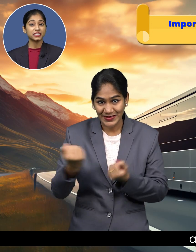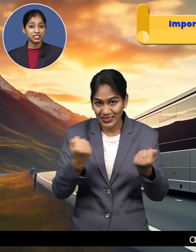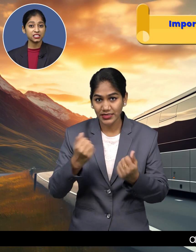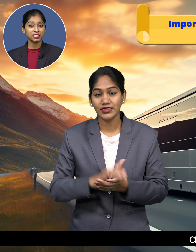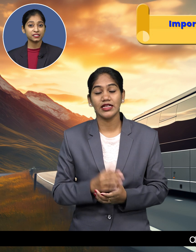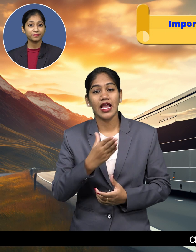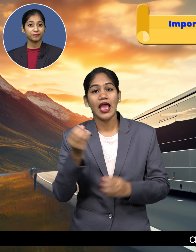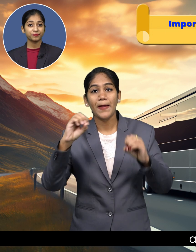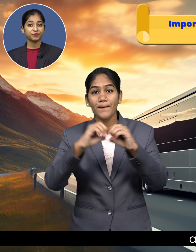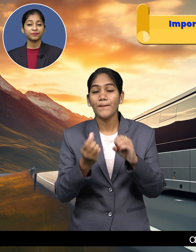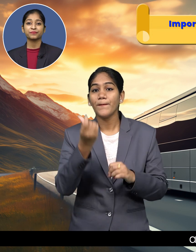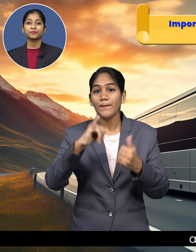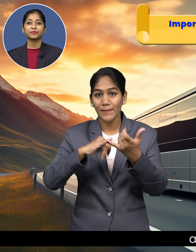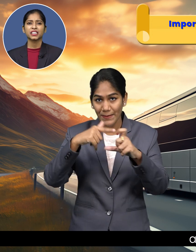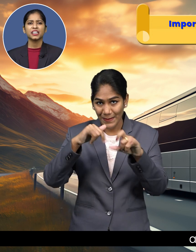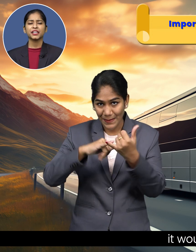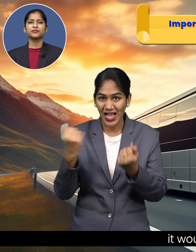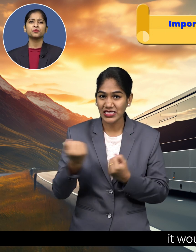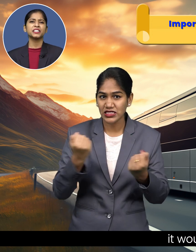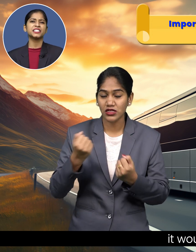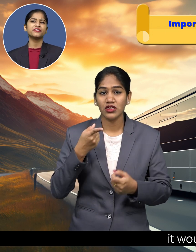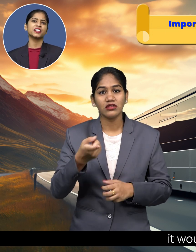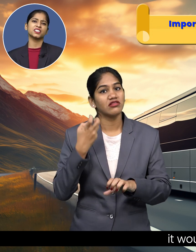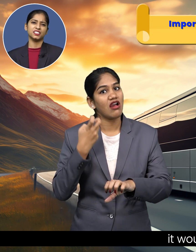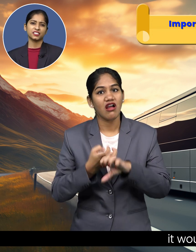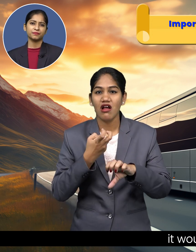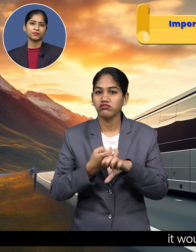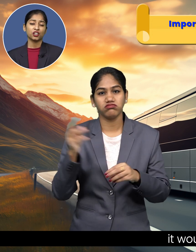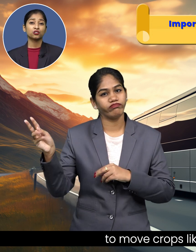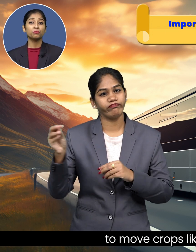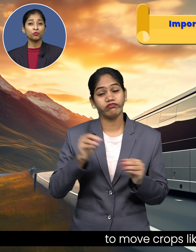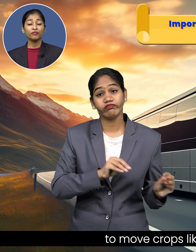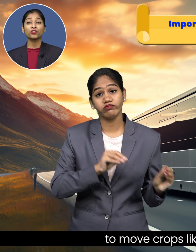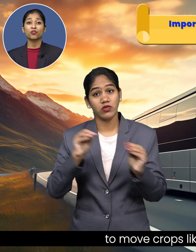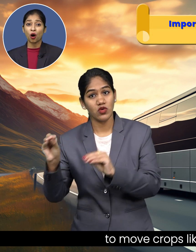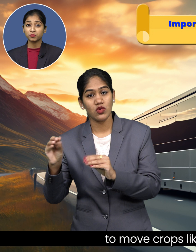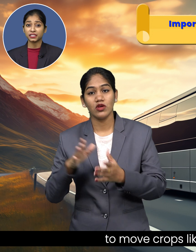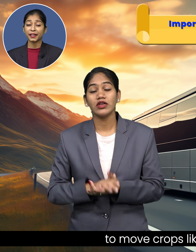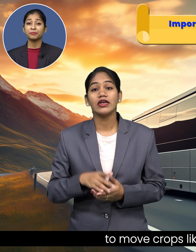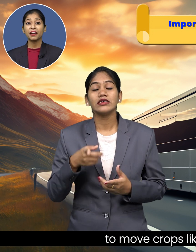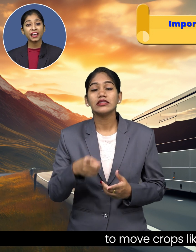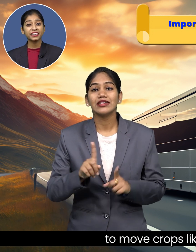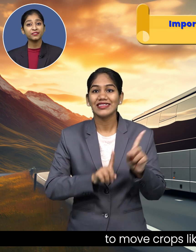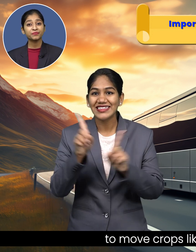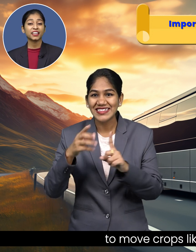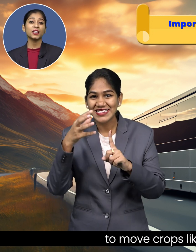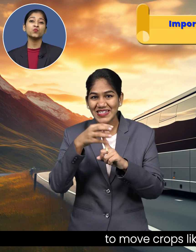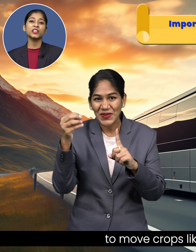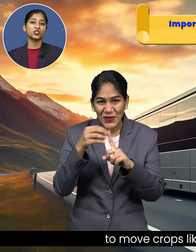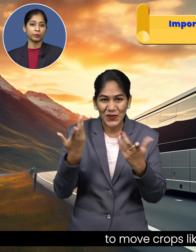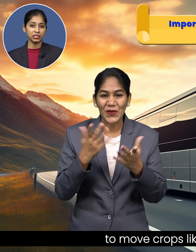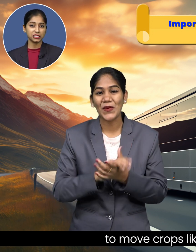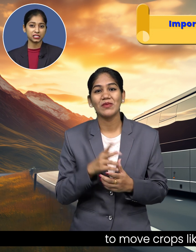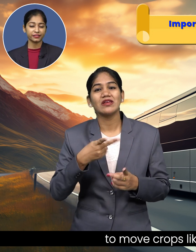and buses, it would be difficult to move crops like paddy